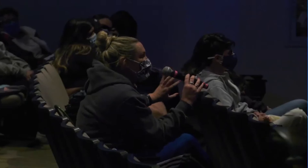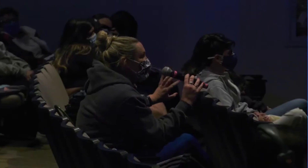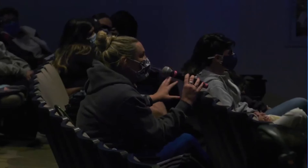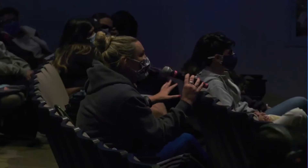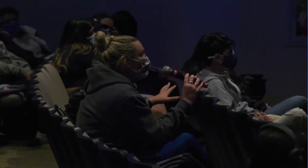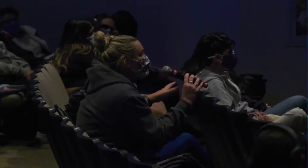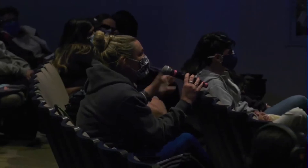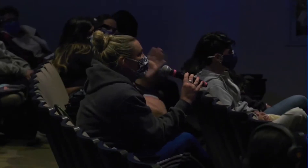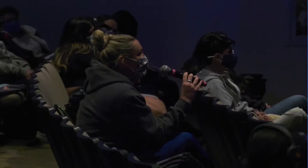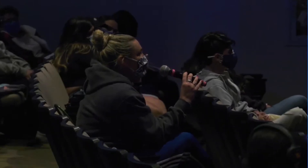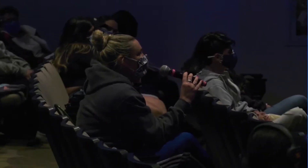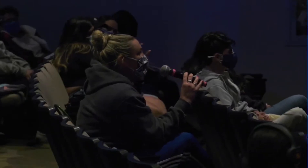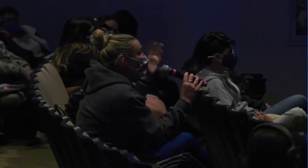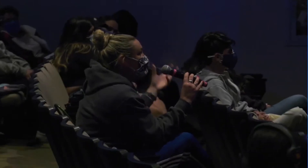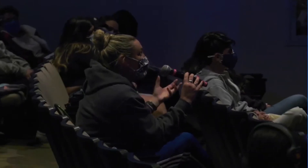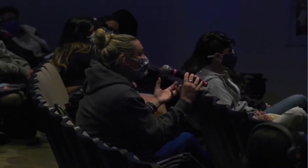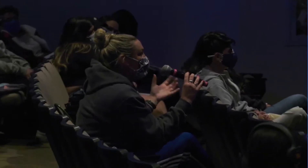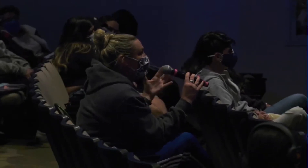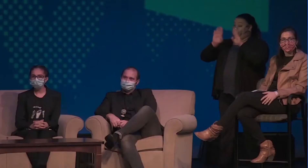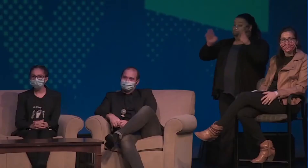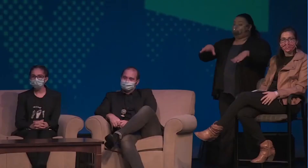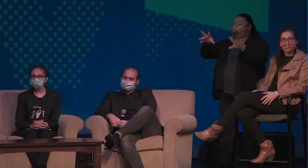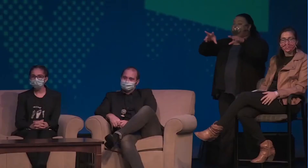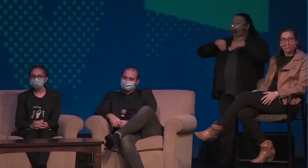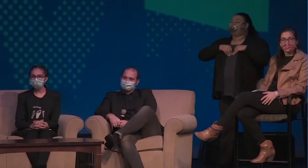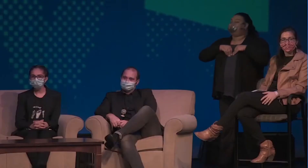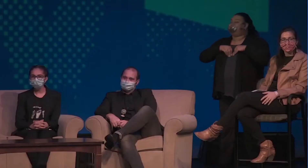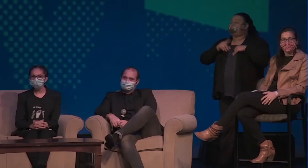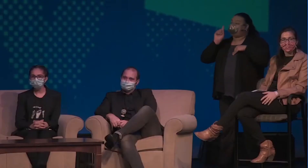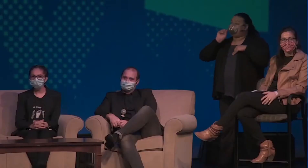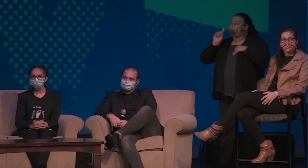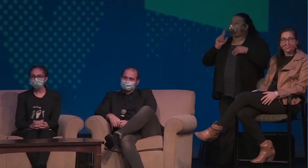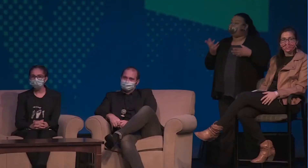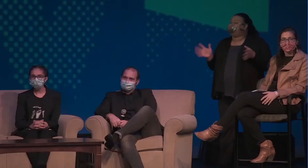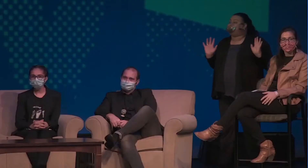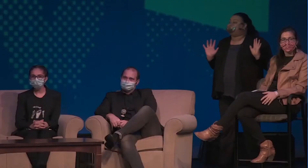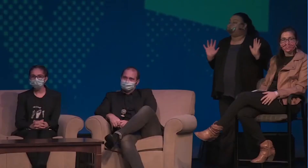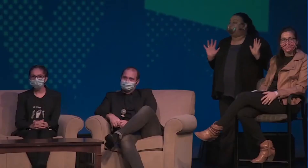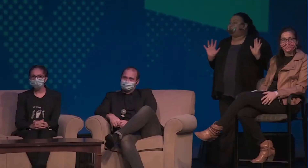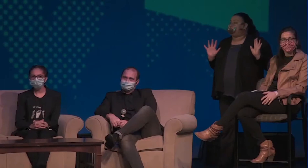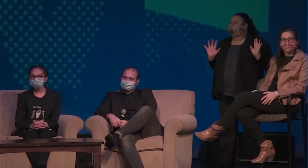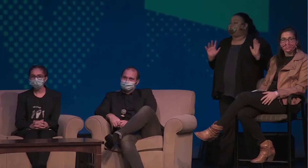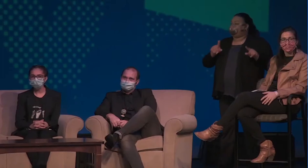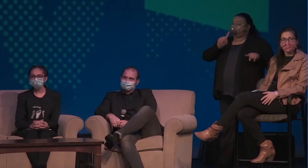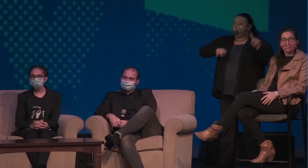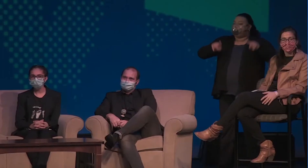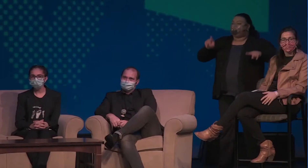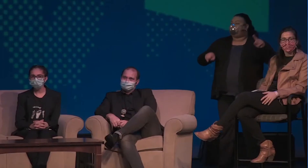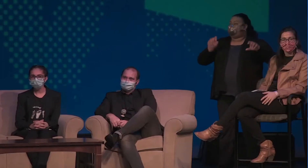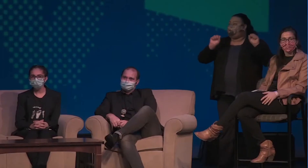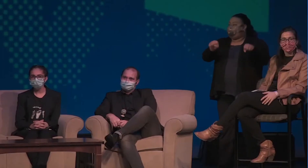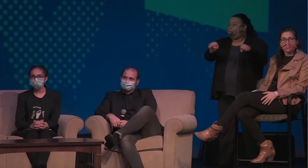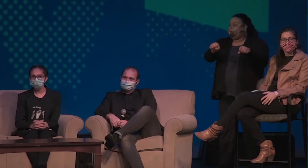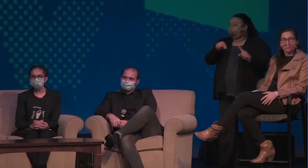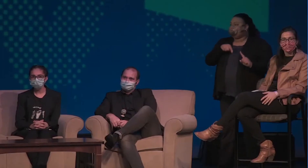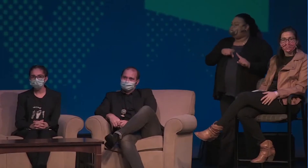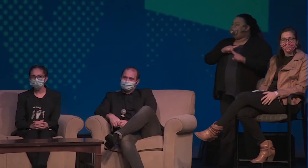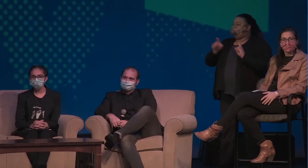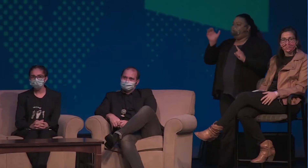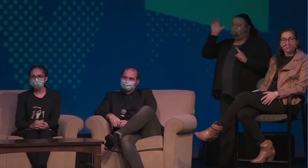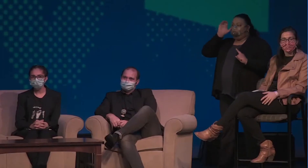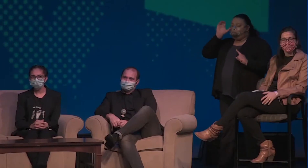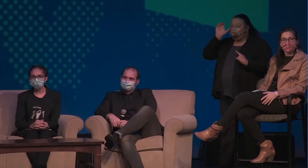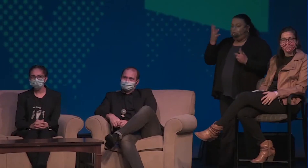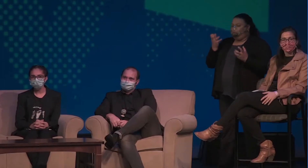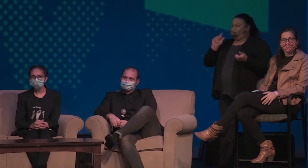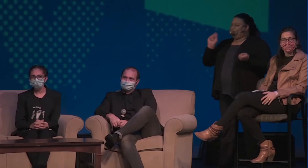of people who were in the house and they were accepting of their differing level of abilities, and then Ruben wanted to change and